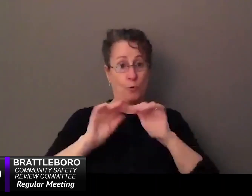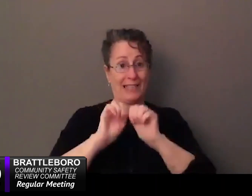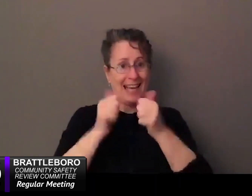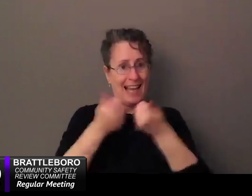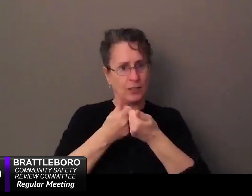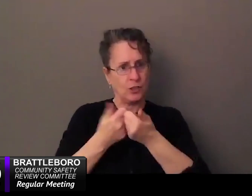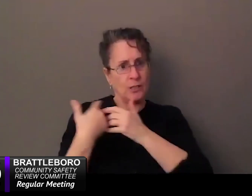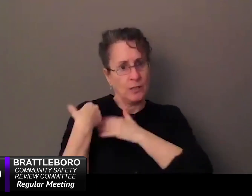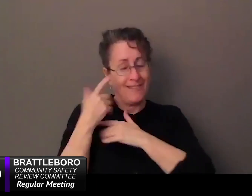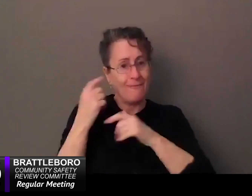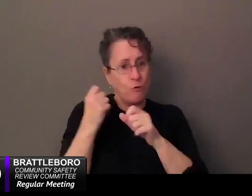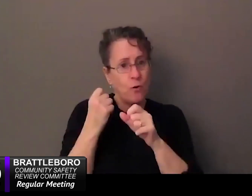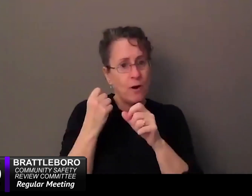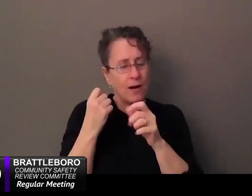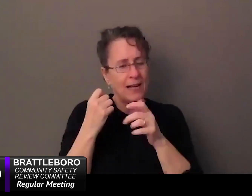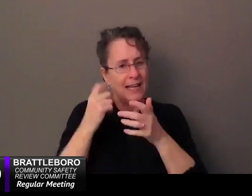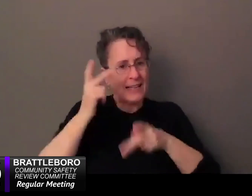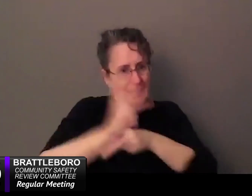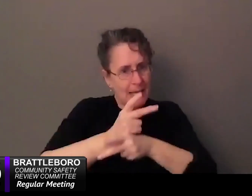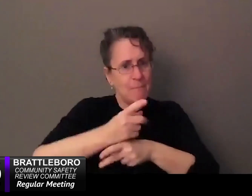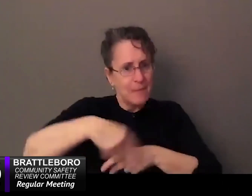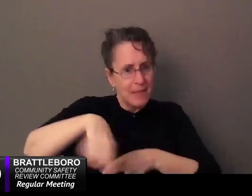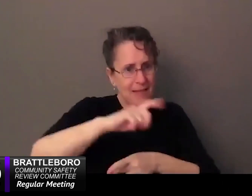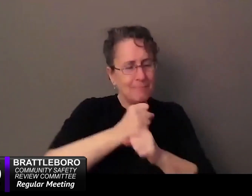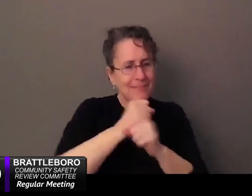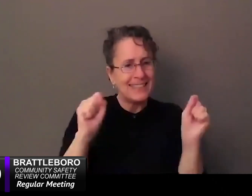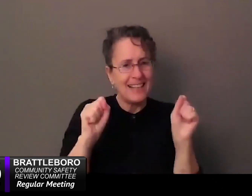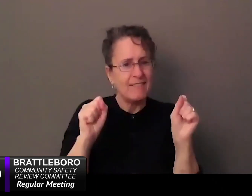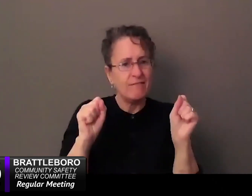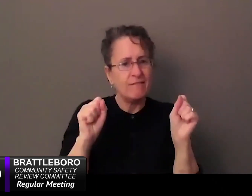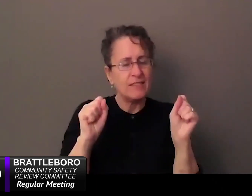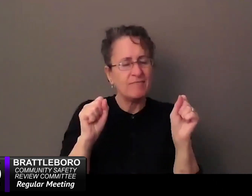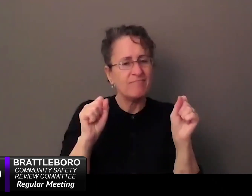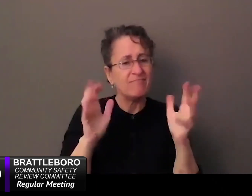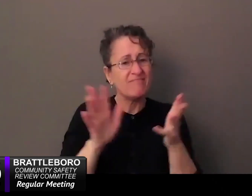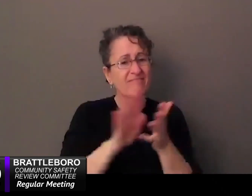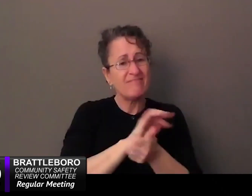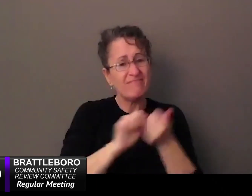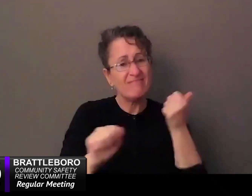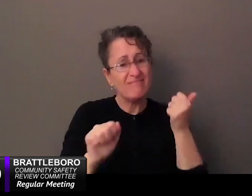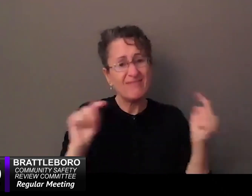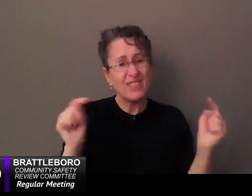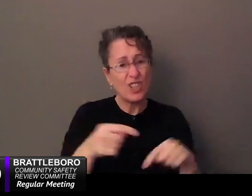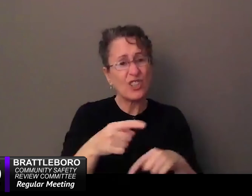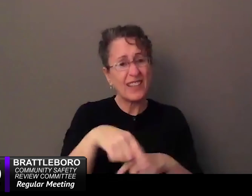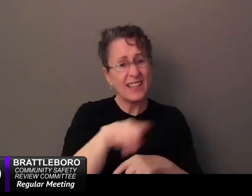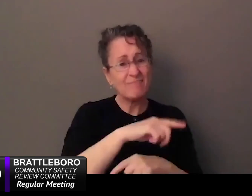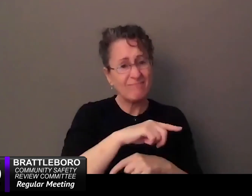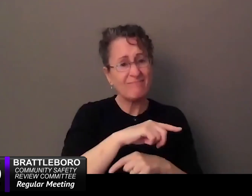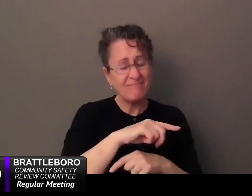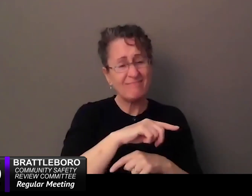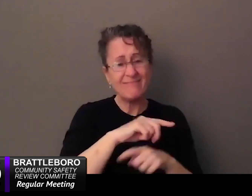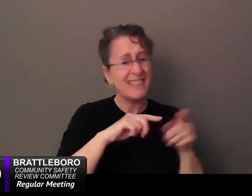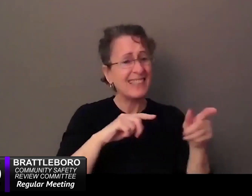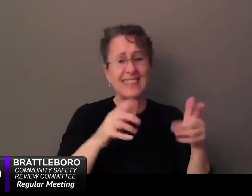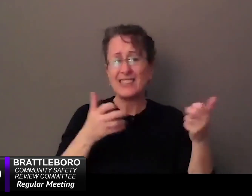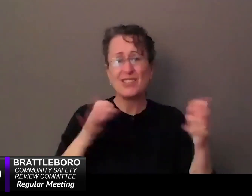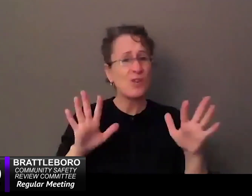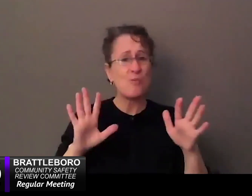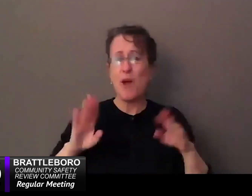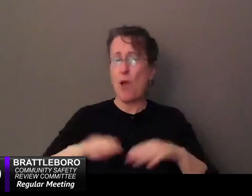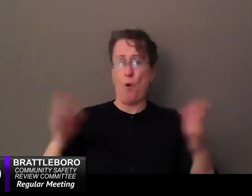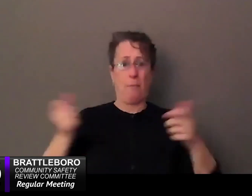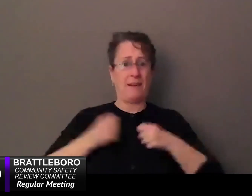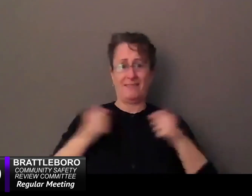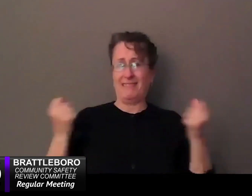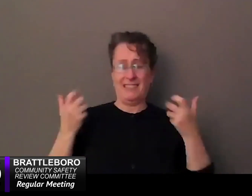process because facilitators are not committee members, right? So their work is not subject to open meeting law. And that information can be shared with